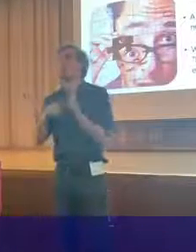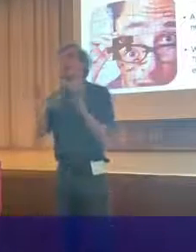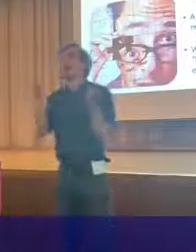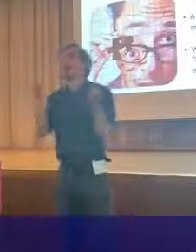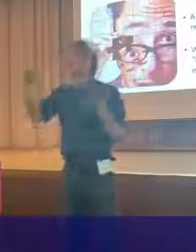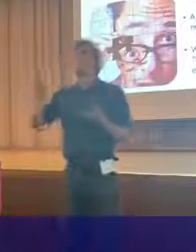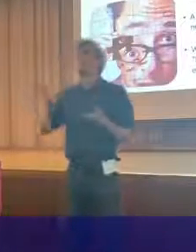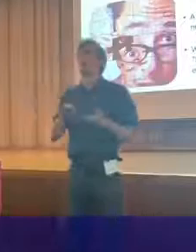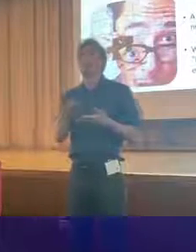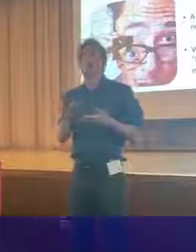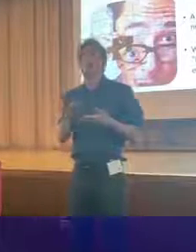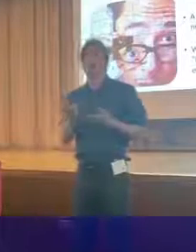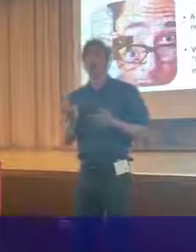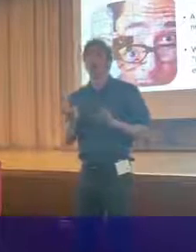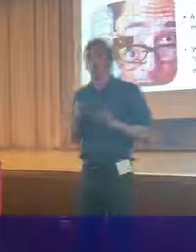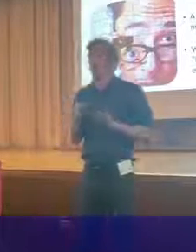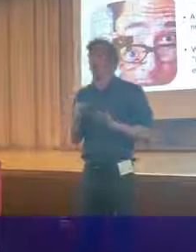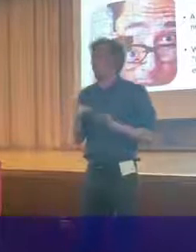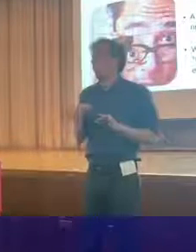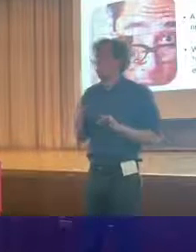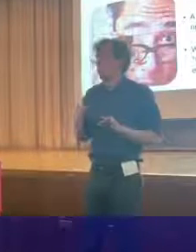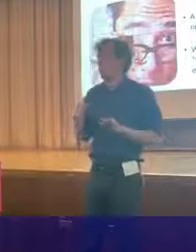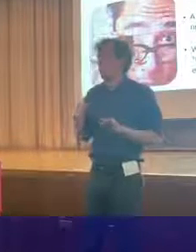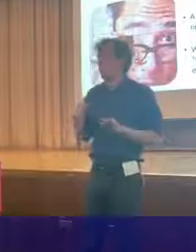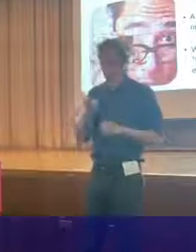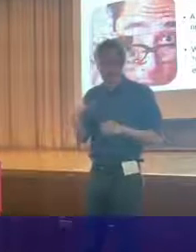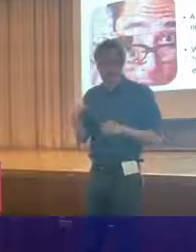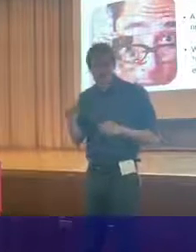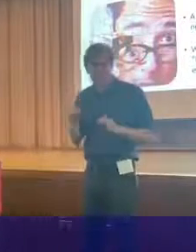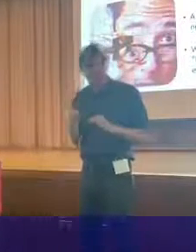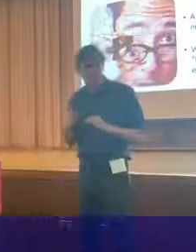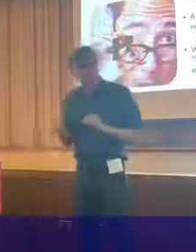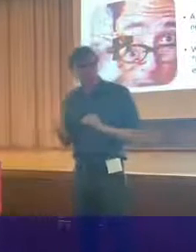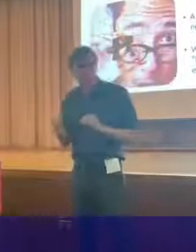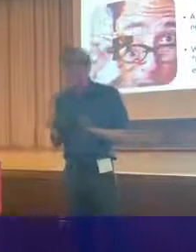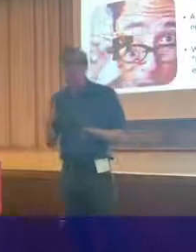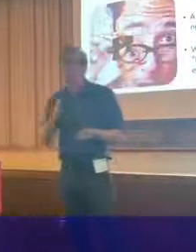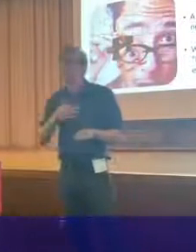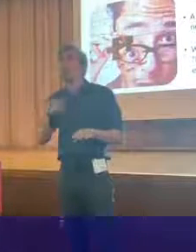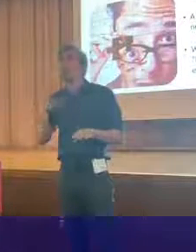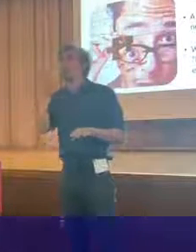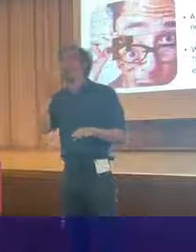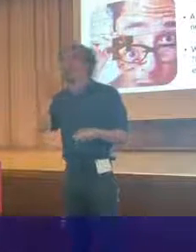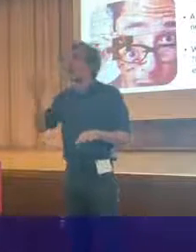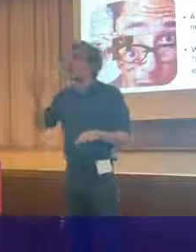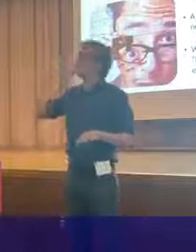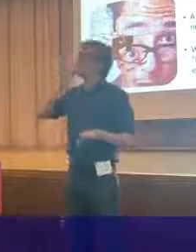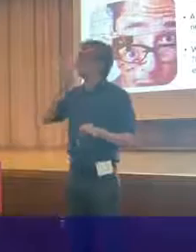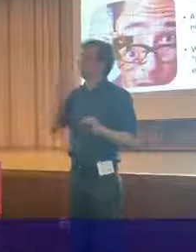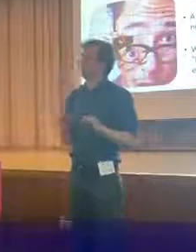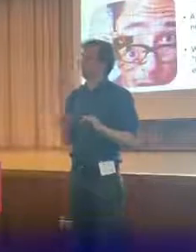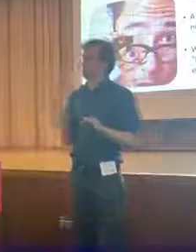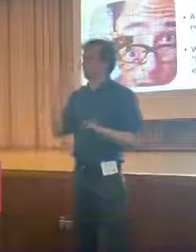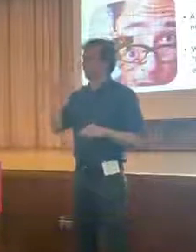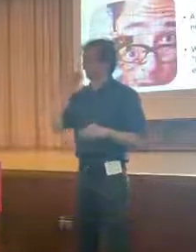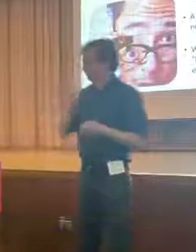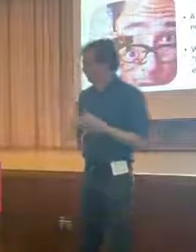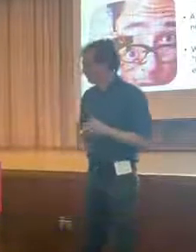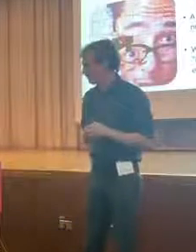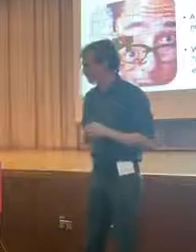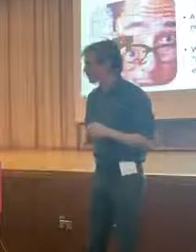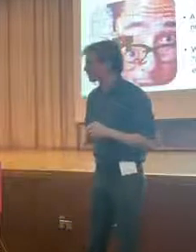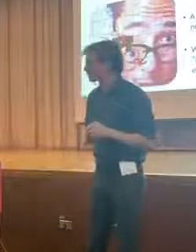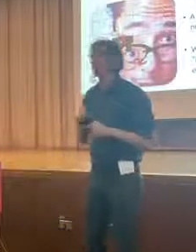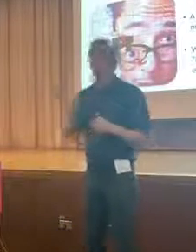people. My mother was a master seamstress. I used to perform out at the Minnesota Renaissance Festival. I'm a